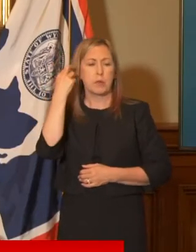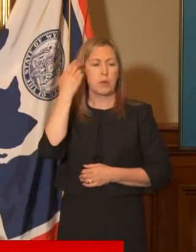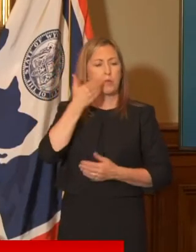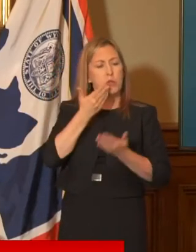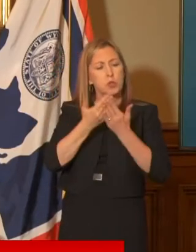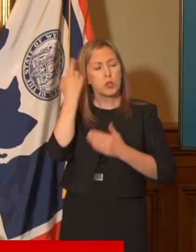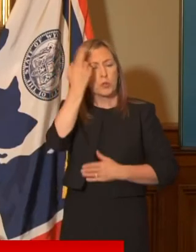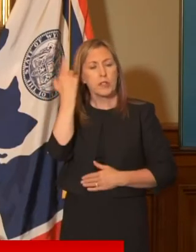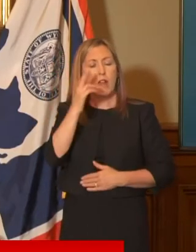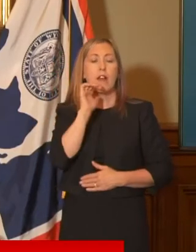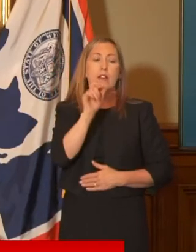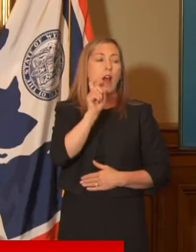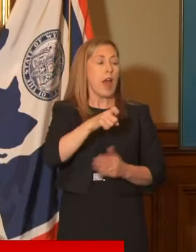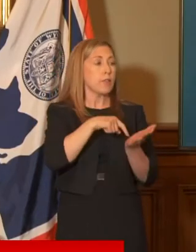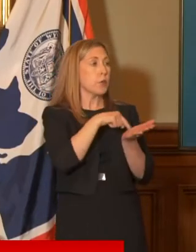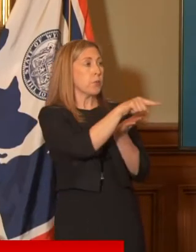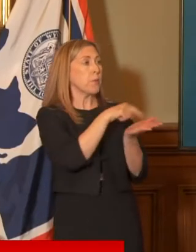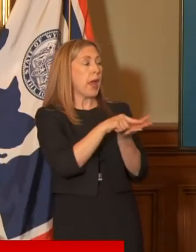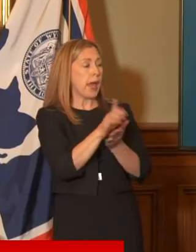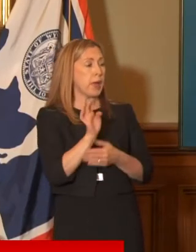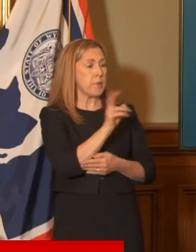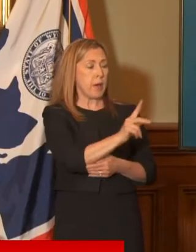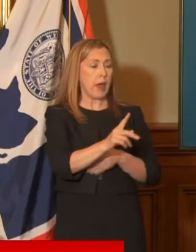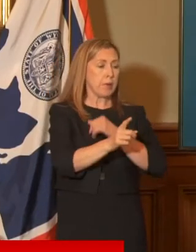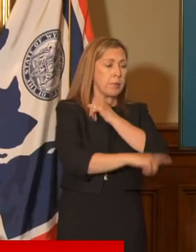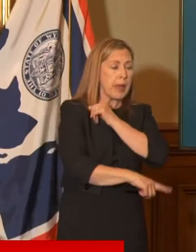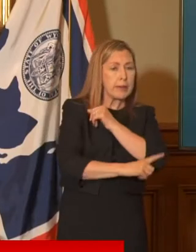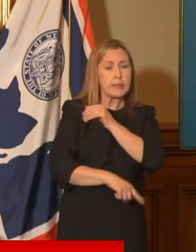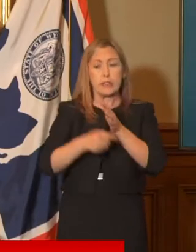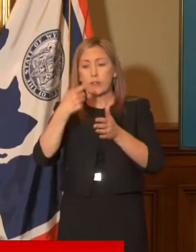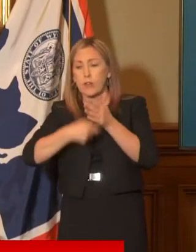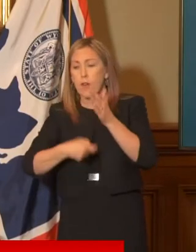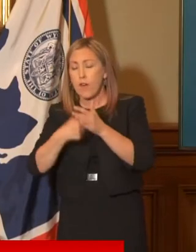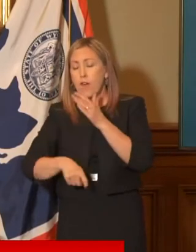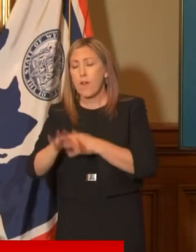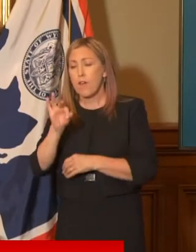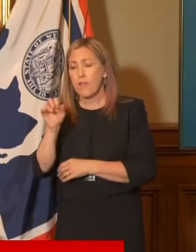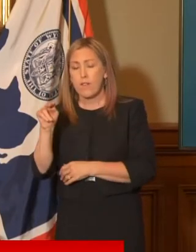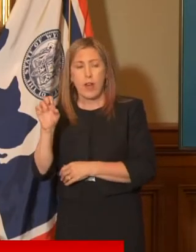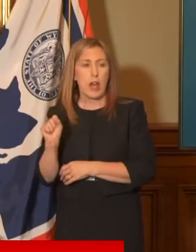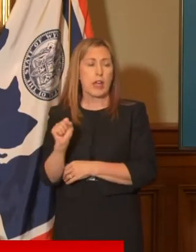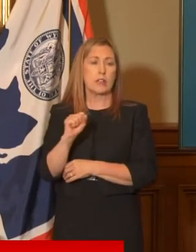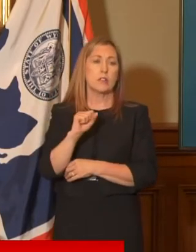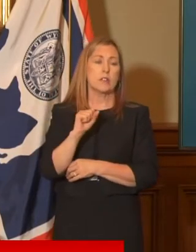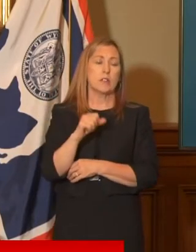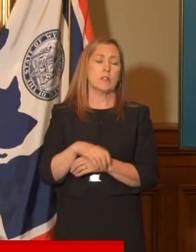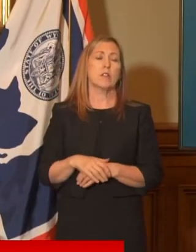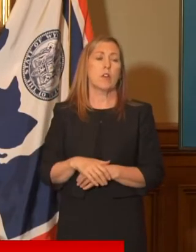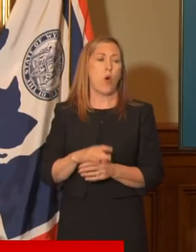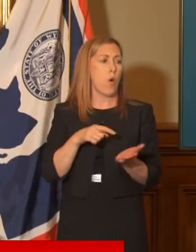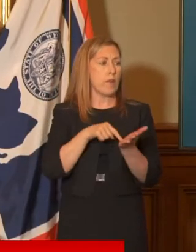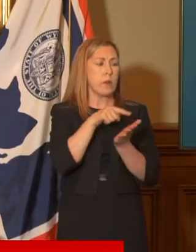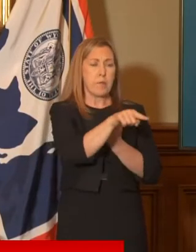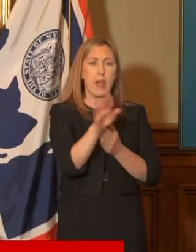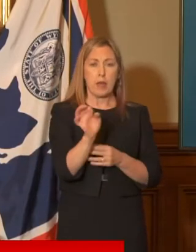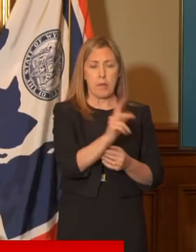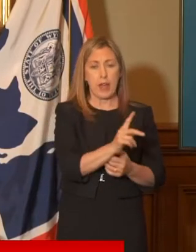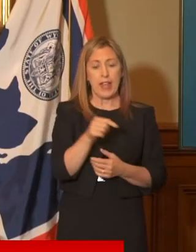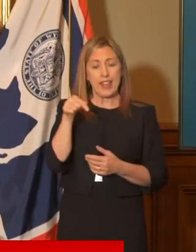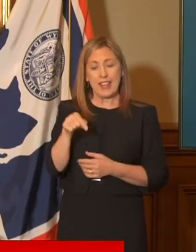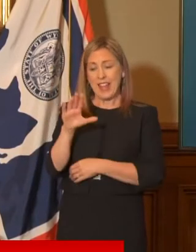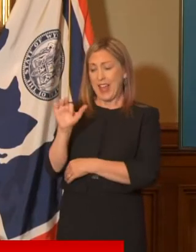don't have to pay either penalties or fines down the road or the principal back. These CARES Act